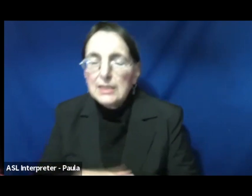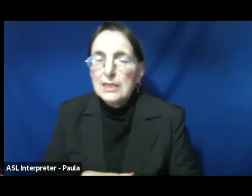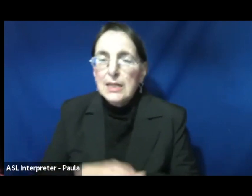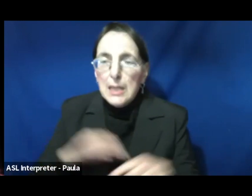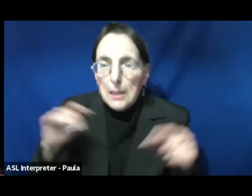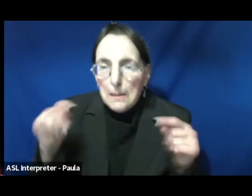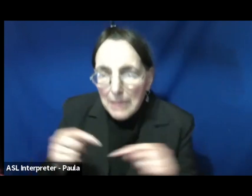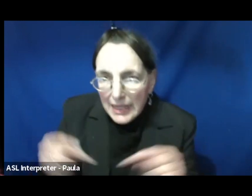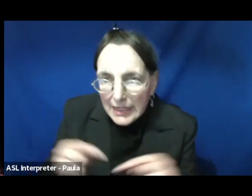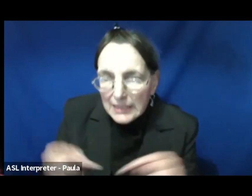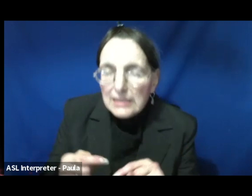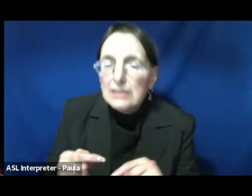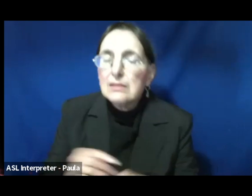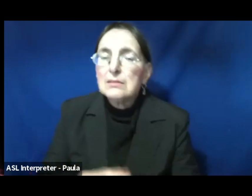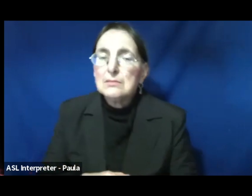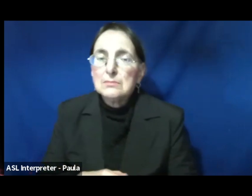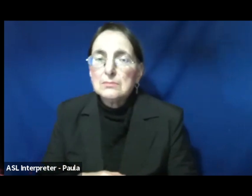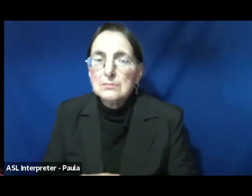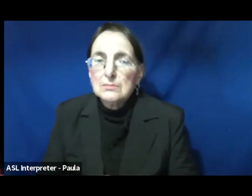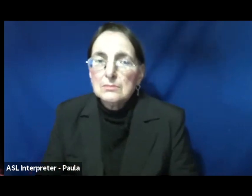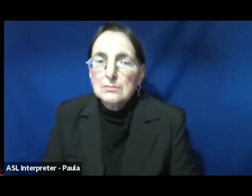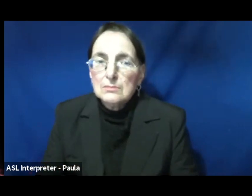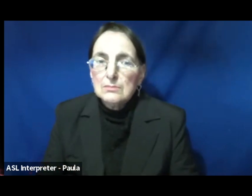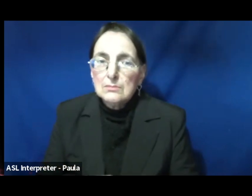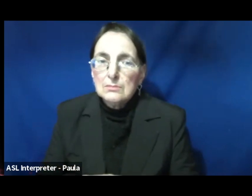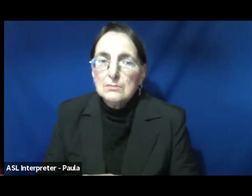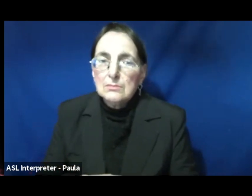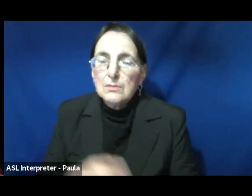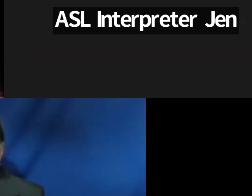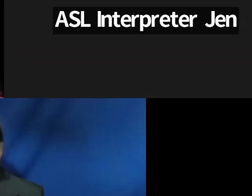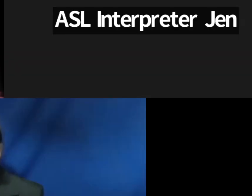or perception of pain. So cancer patients, that's why they use this.